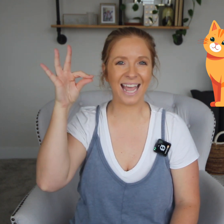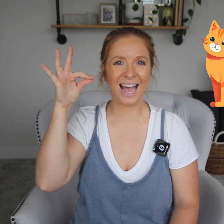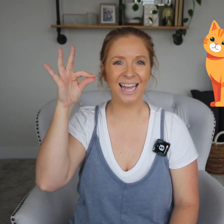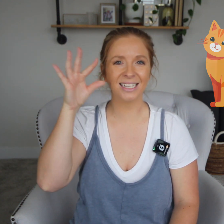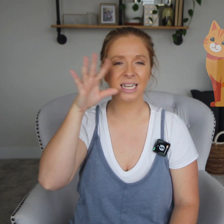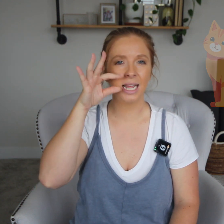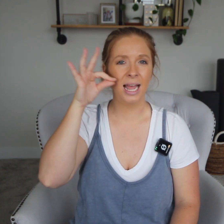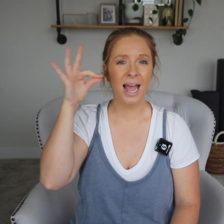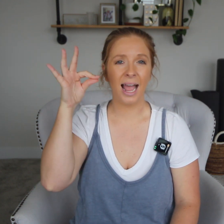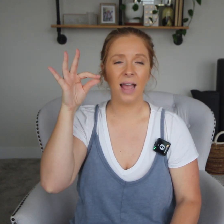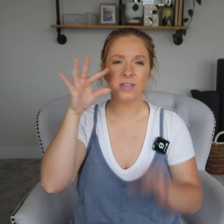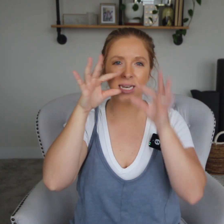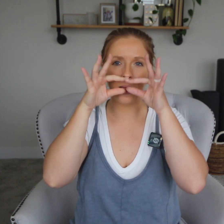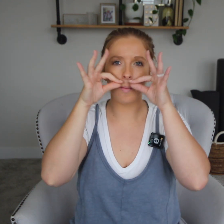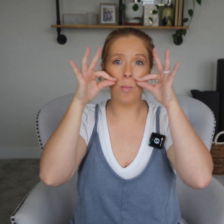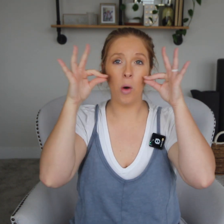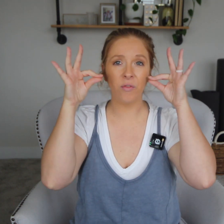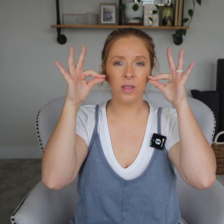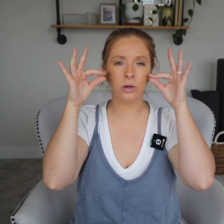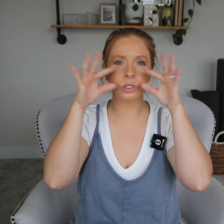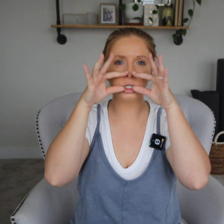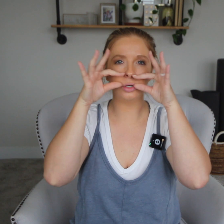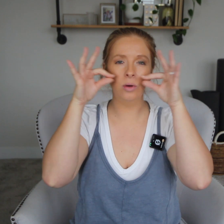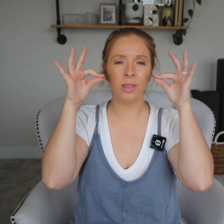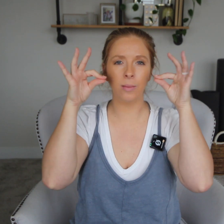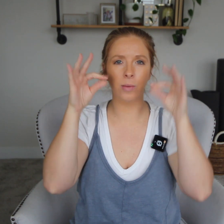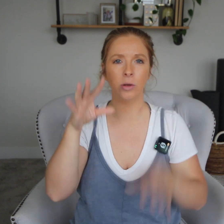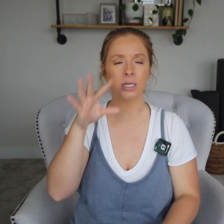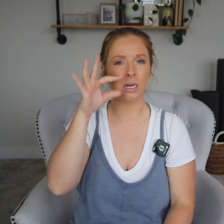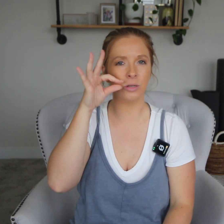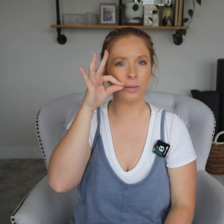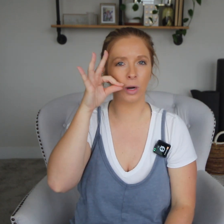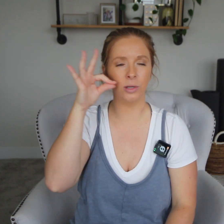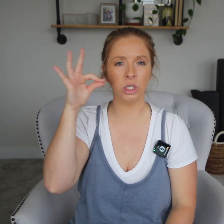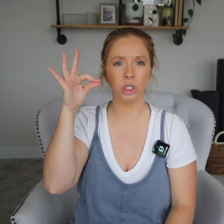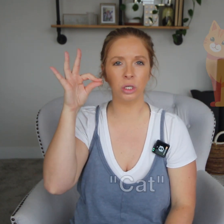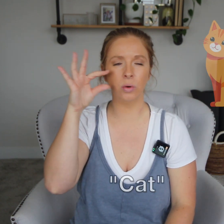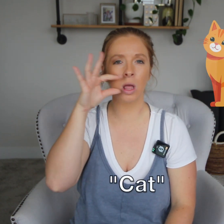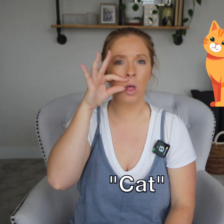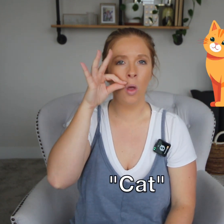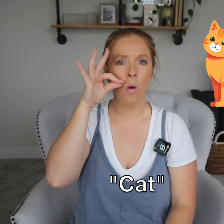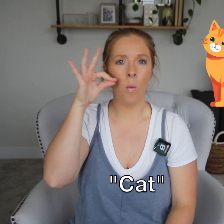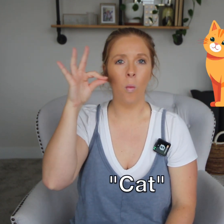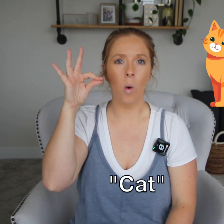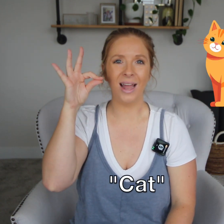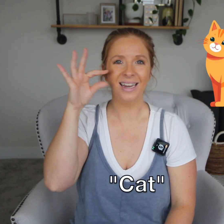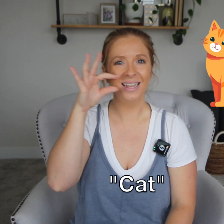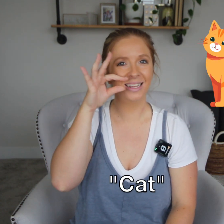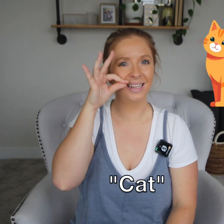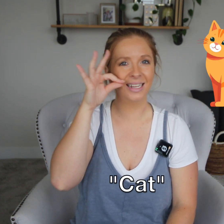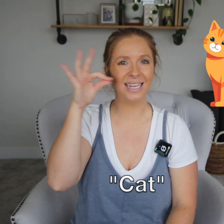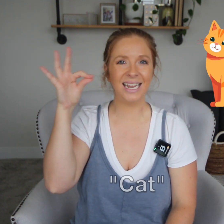cat. I have seen it both fingers too, I think, but most kiddos can probably just do one kitty